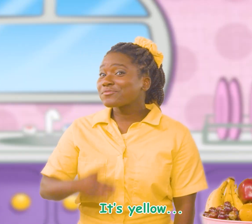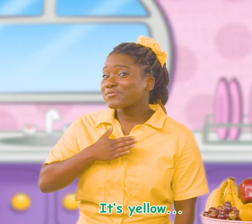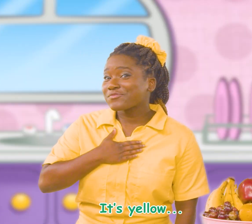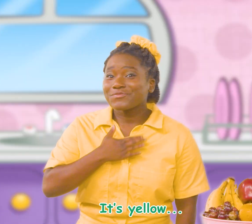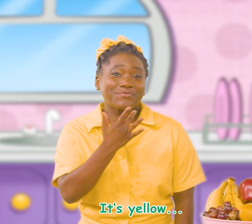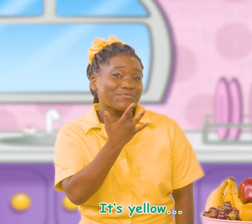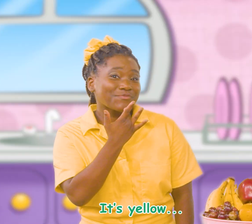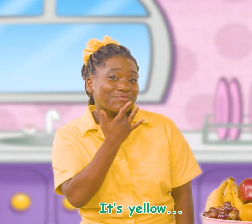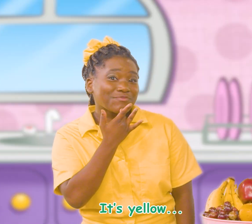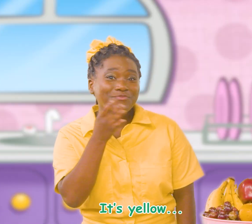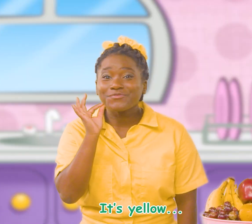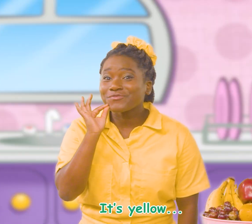It's yellow.